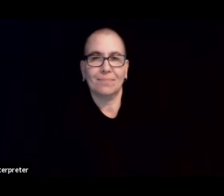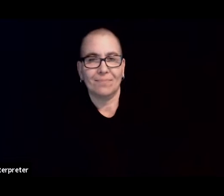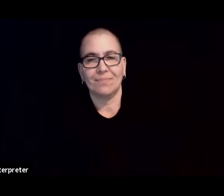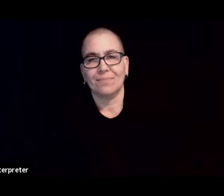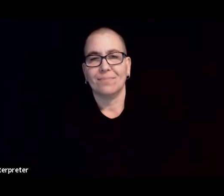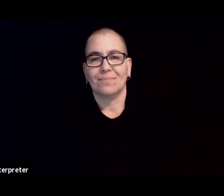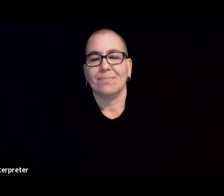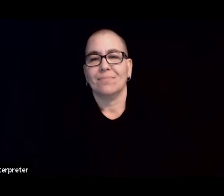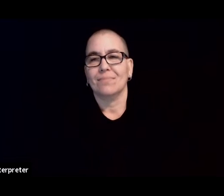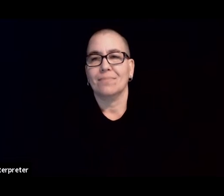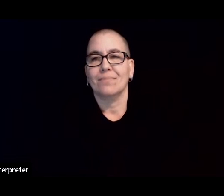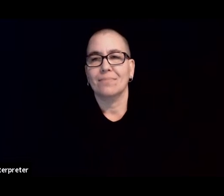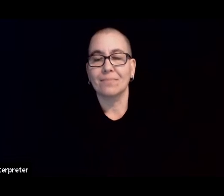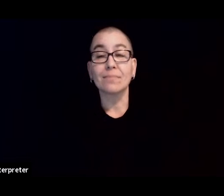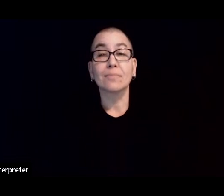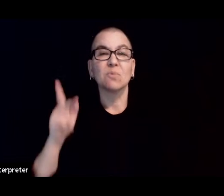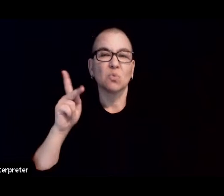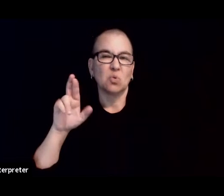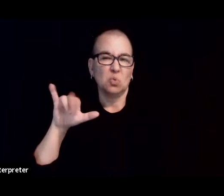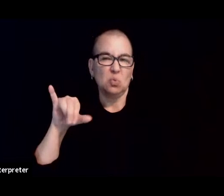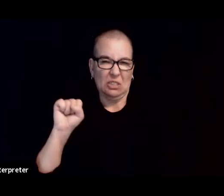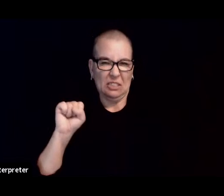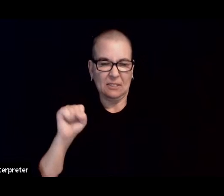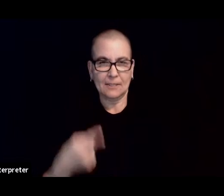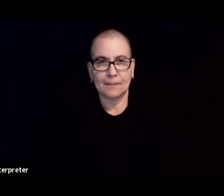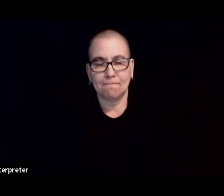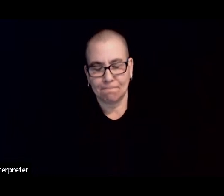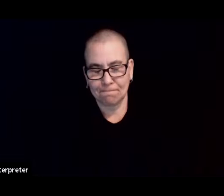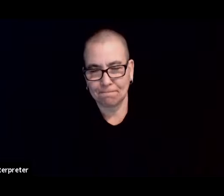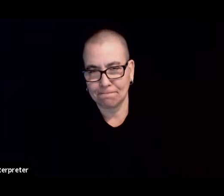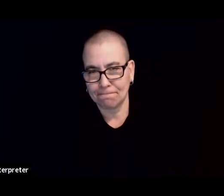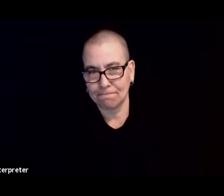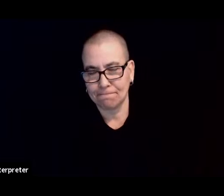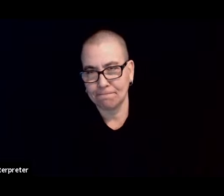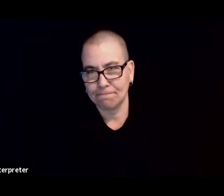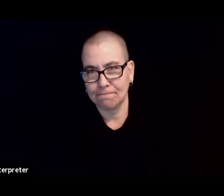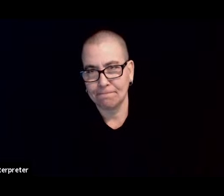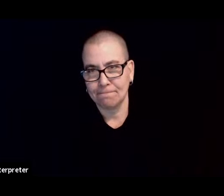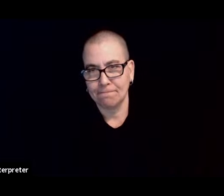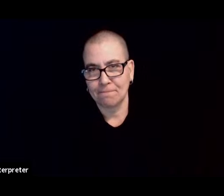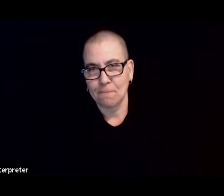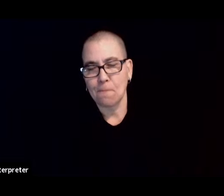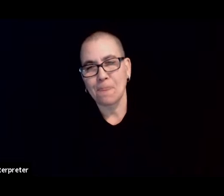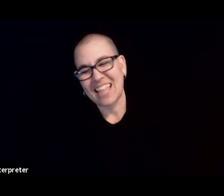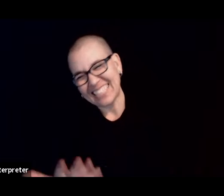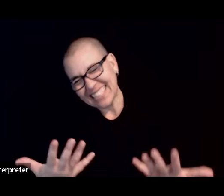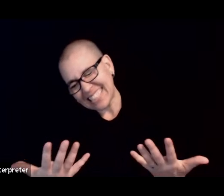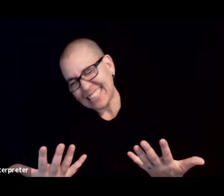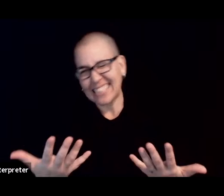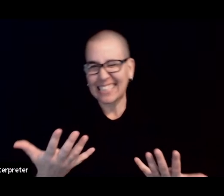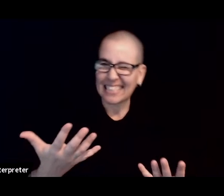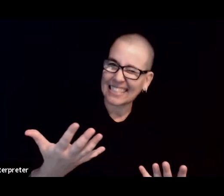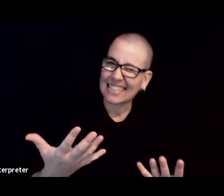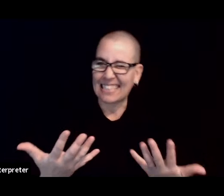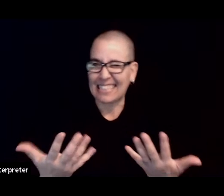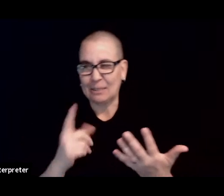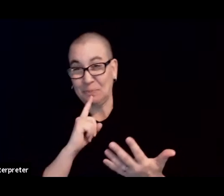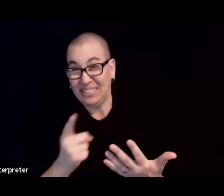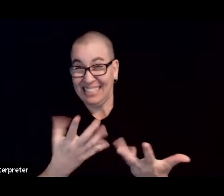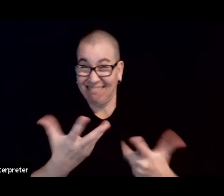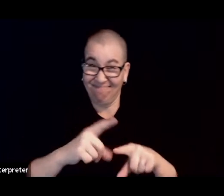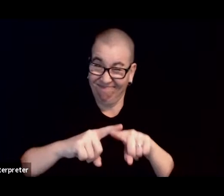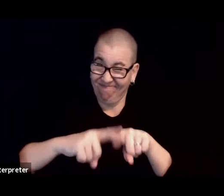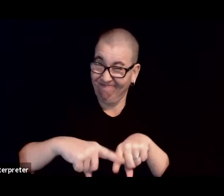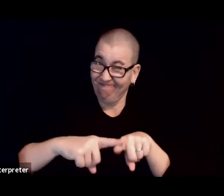I think it depends on how you would interpret it. Right now, we expect that when the orders